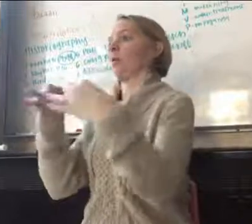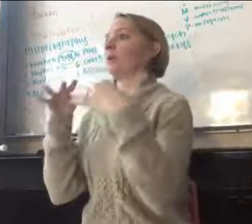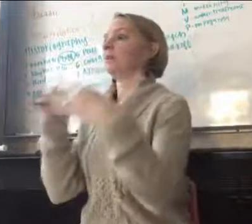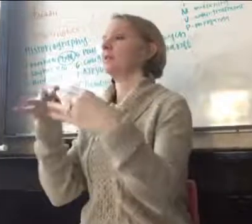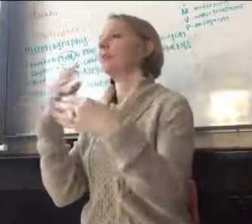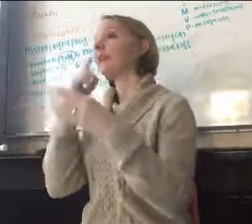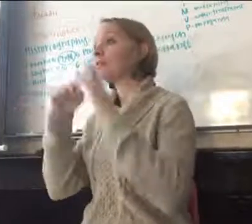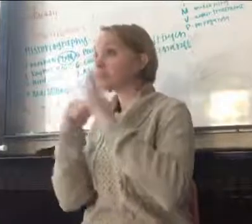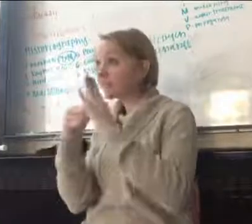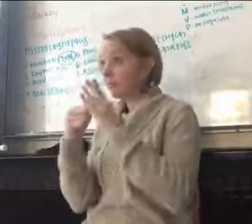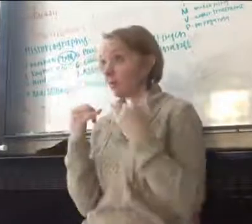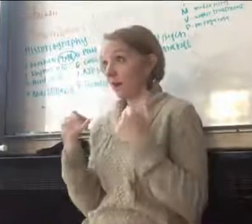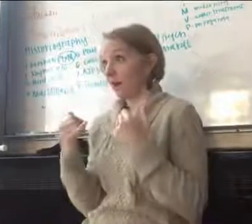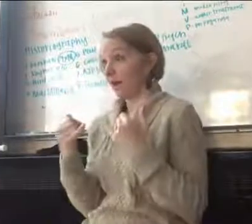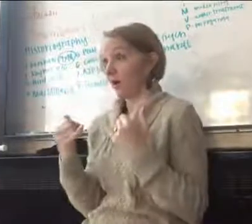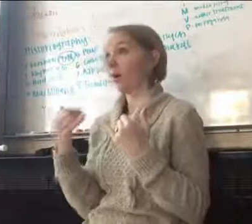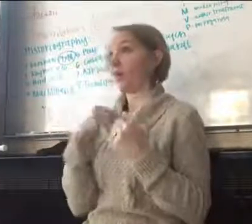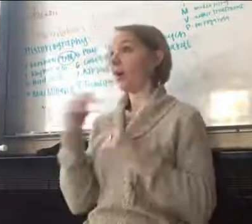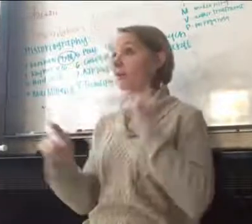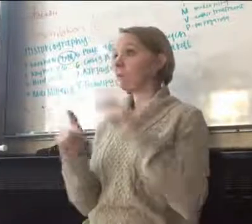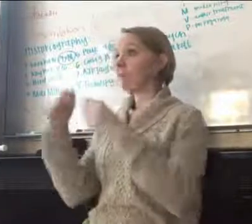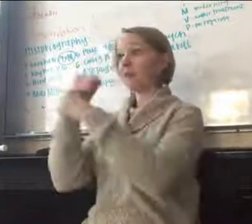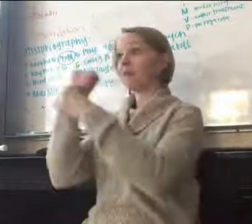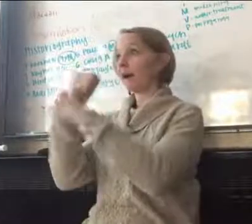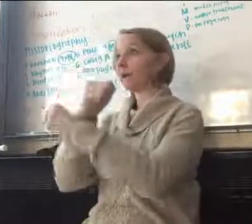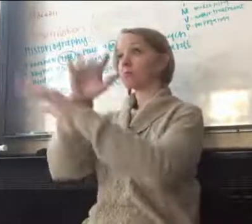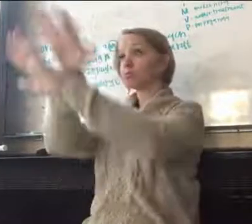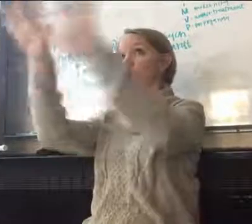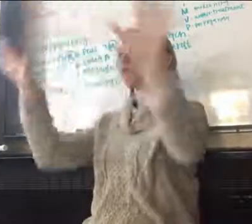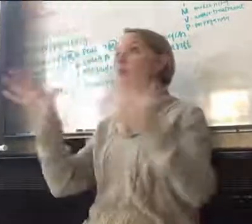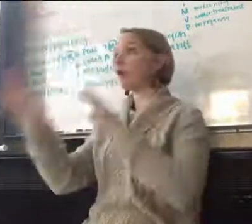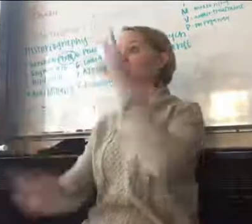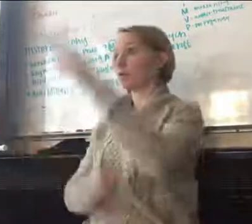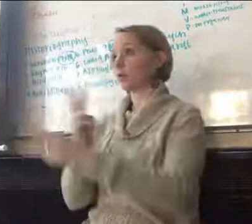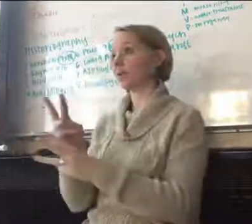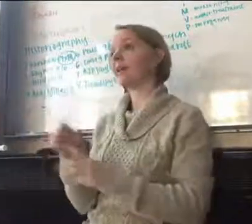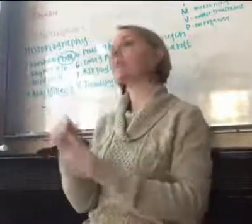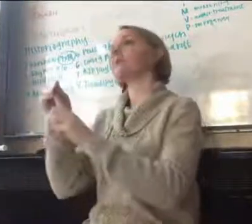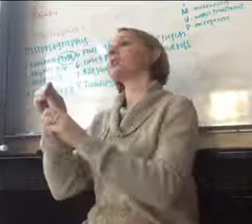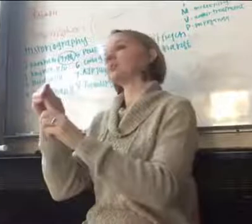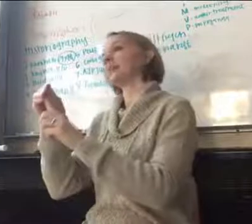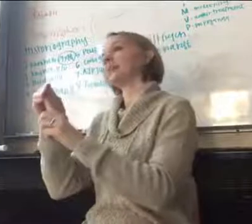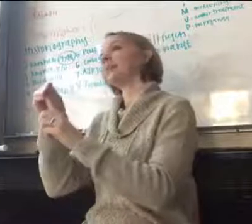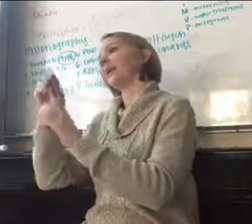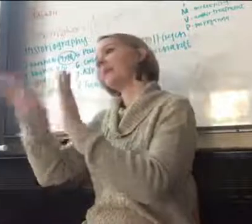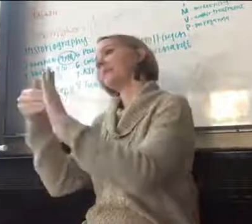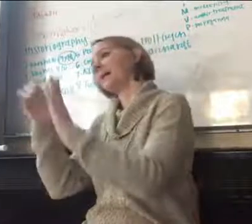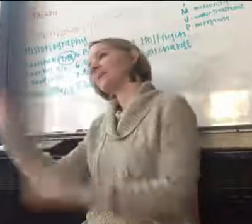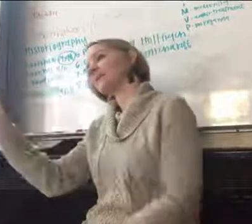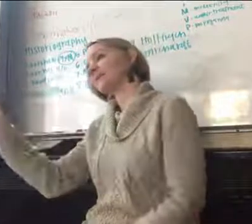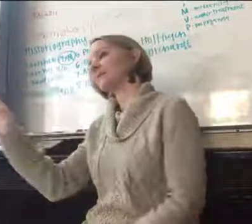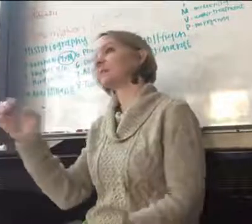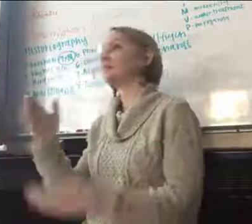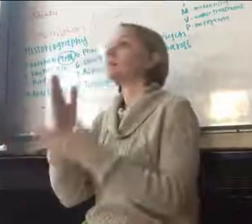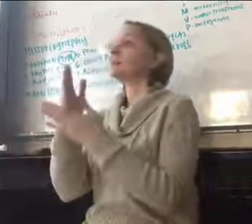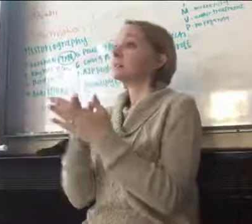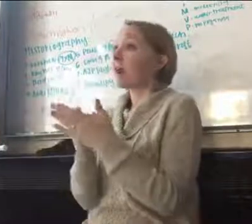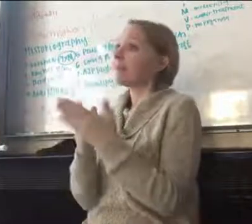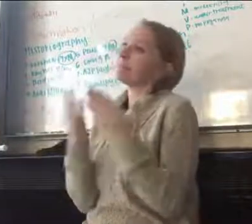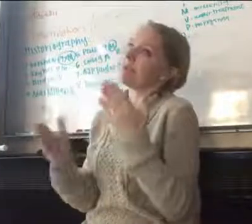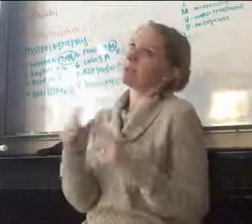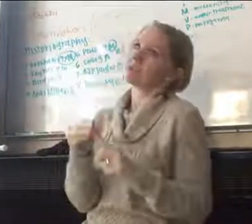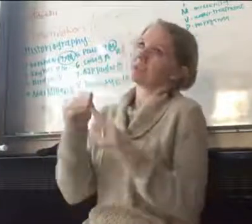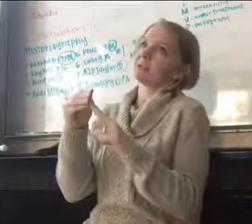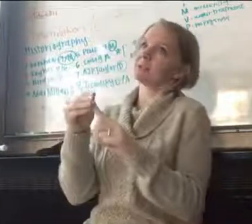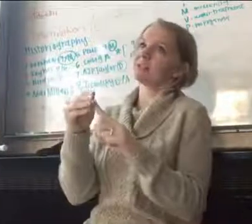So like, for example, right now, we have people fighting all over the world, especially in the Middle East. Now, some of you might be an exception to